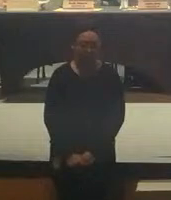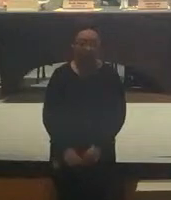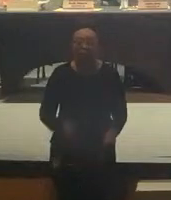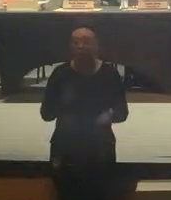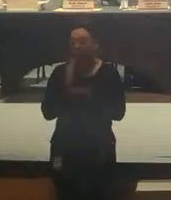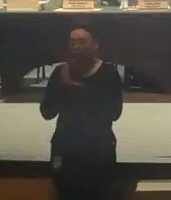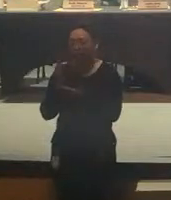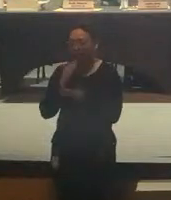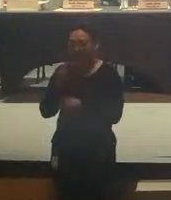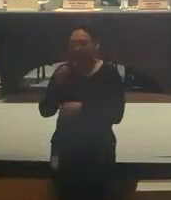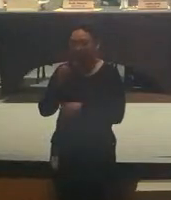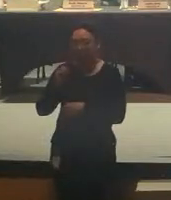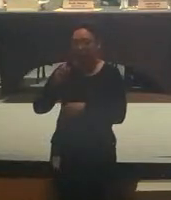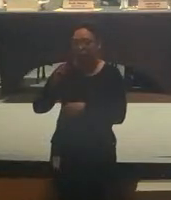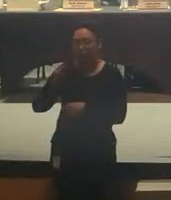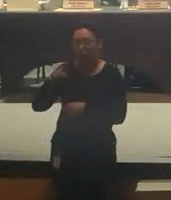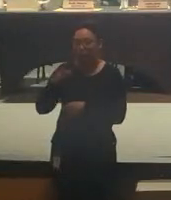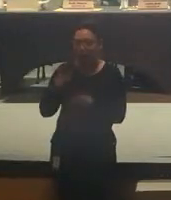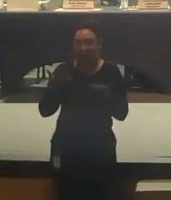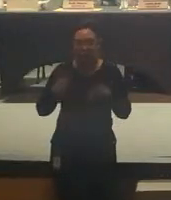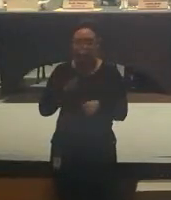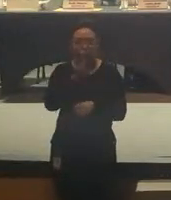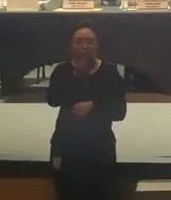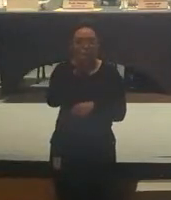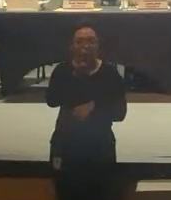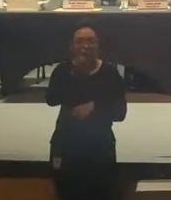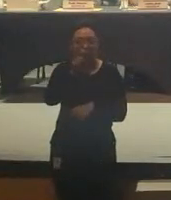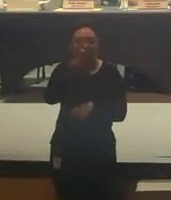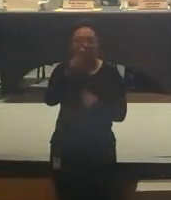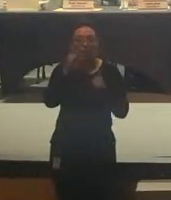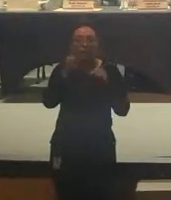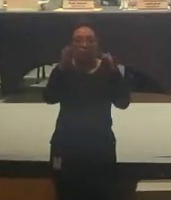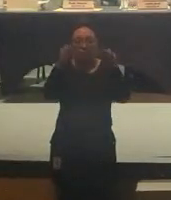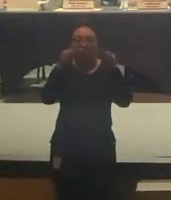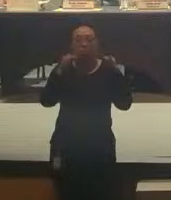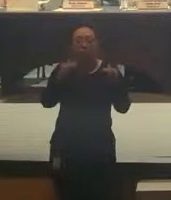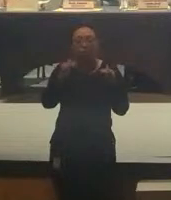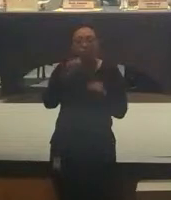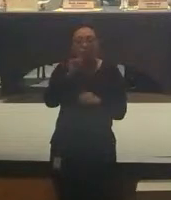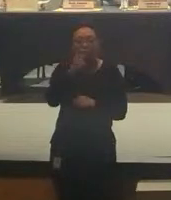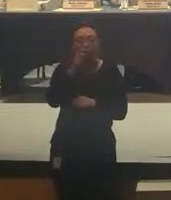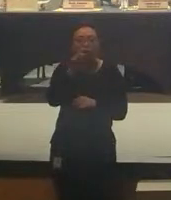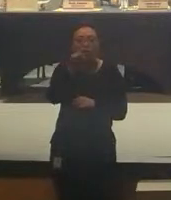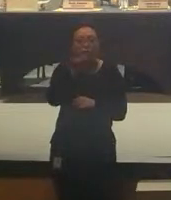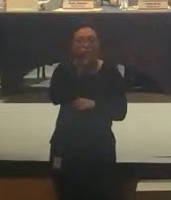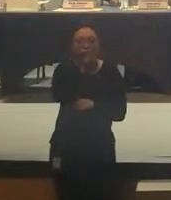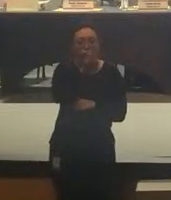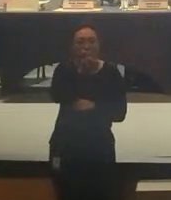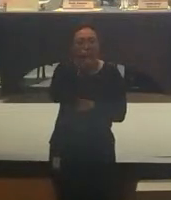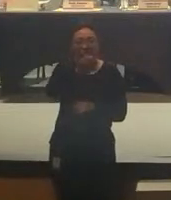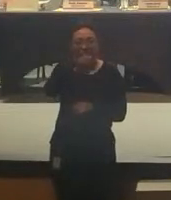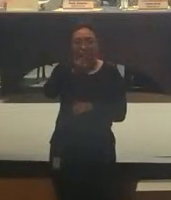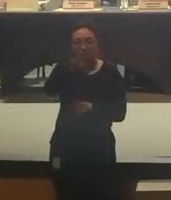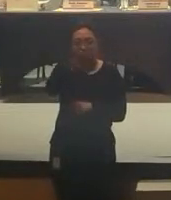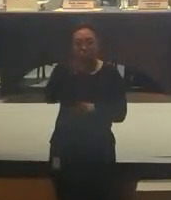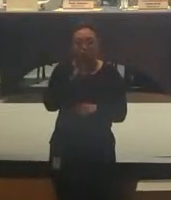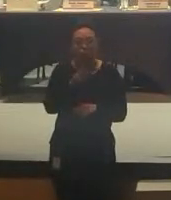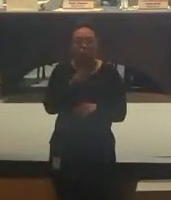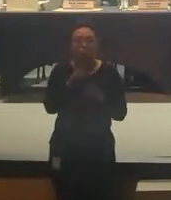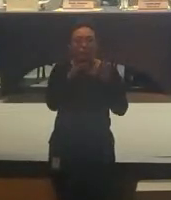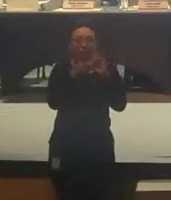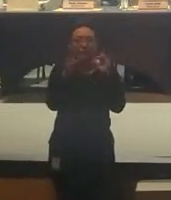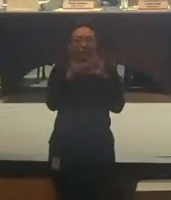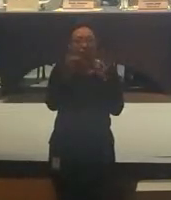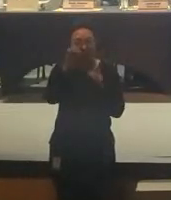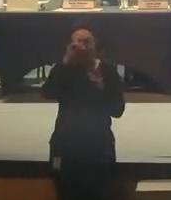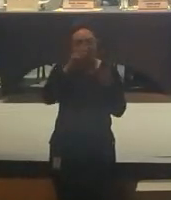Thank you, Ms. Murphy. That will conclude 2.01. We will move on to agenda item 2.02, statement